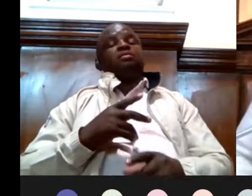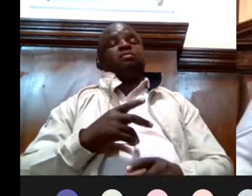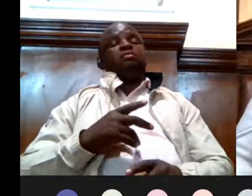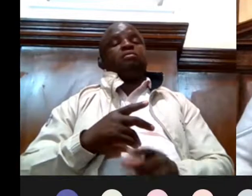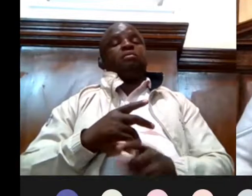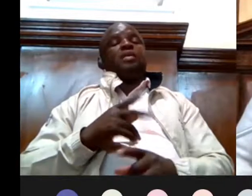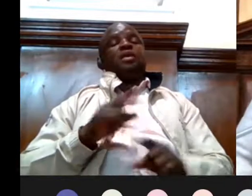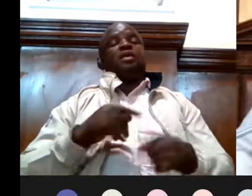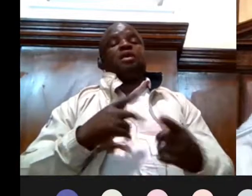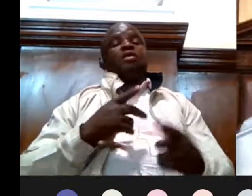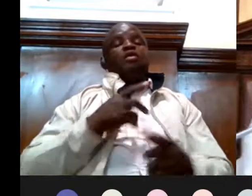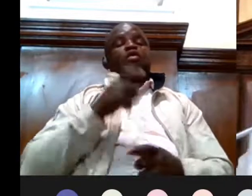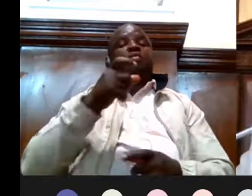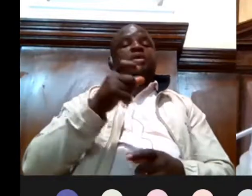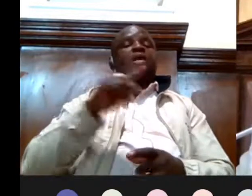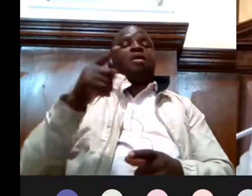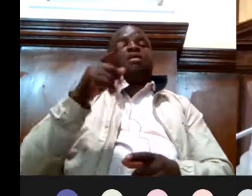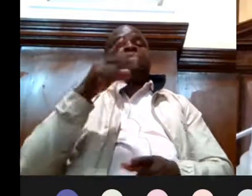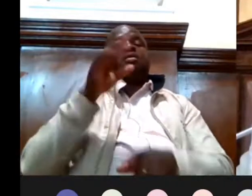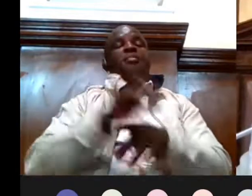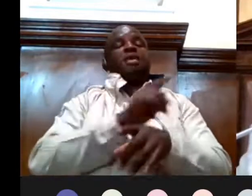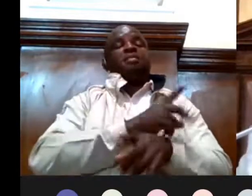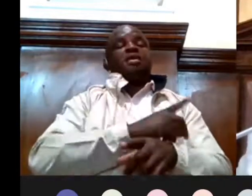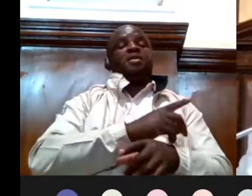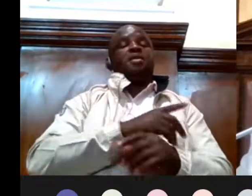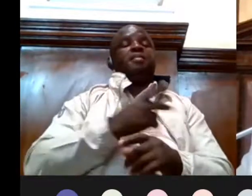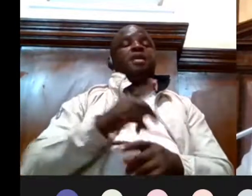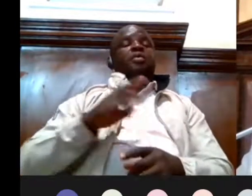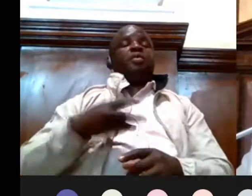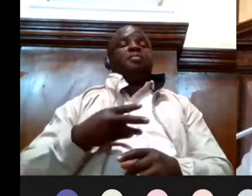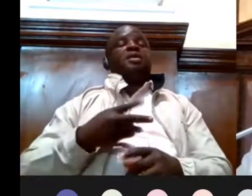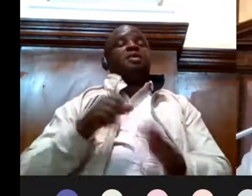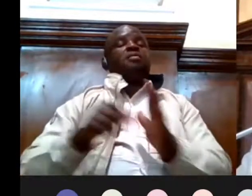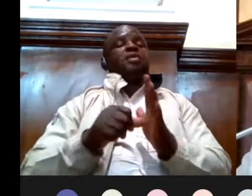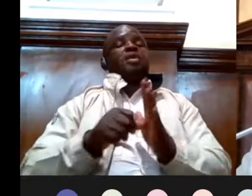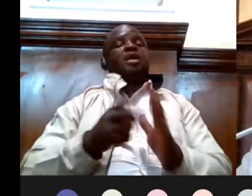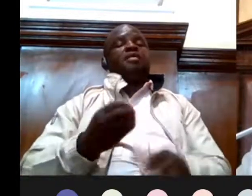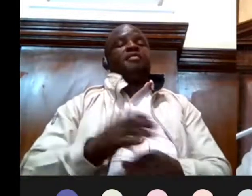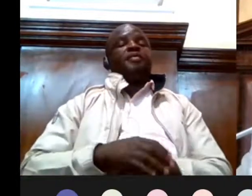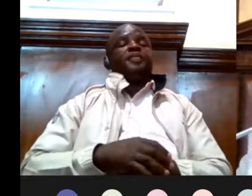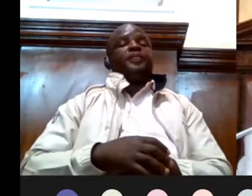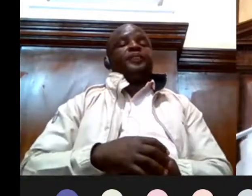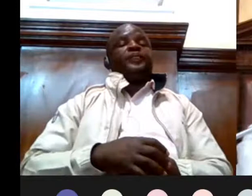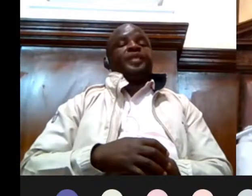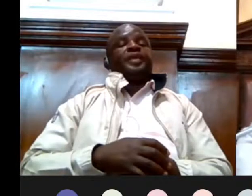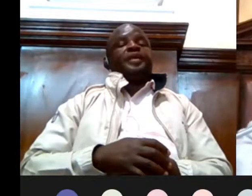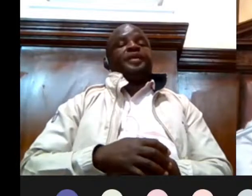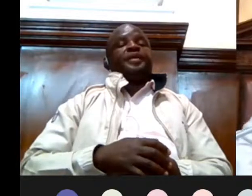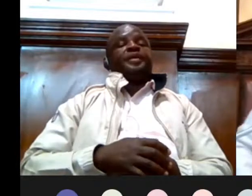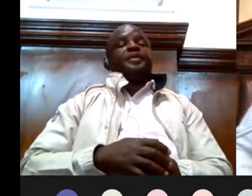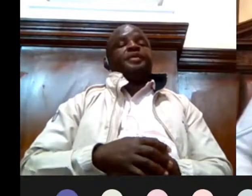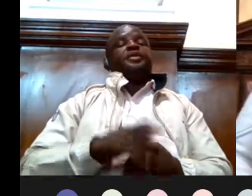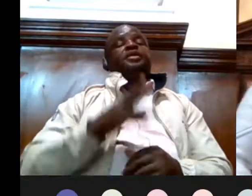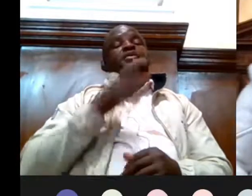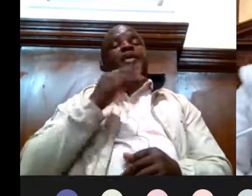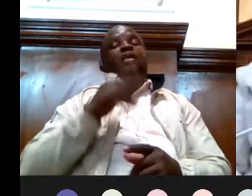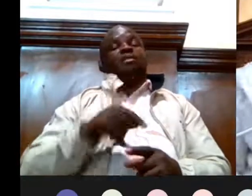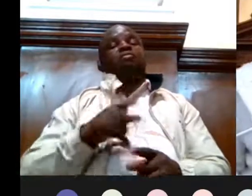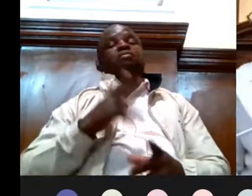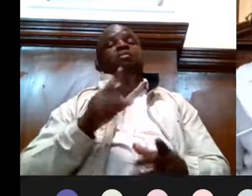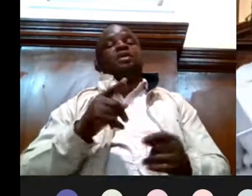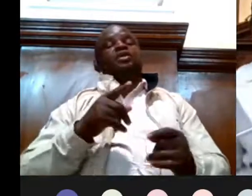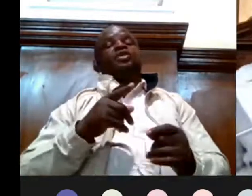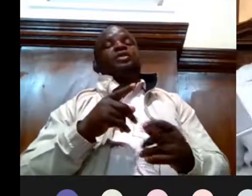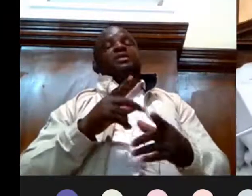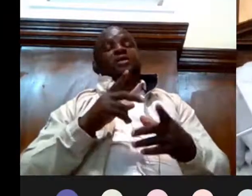I cannot really comment about other political parties, but abafazi babalulekile kakhulu. Speaker, this is something that we need to change